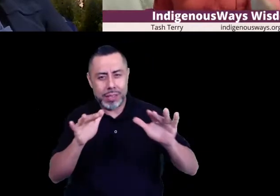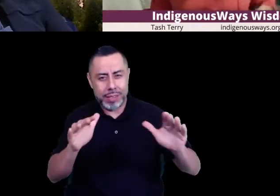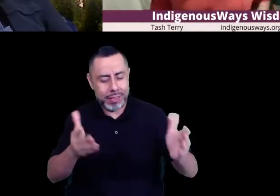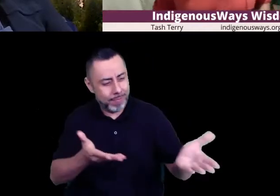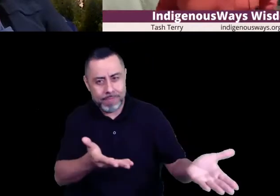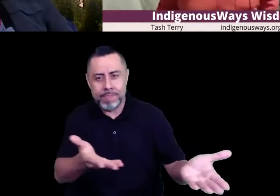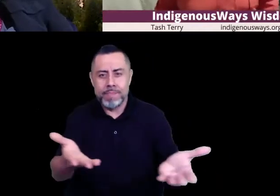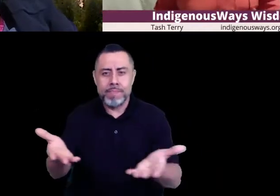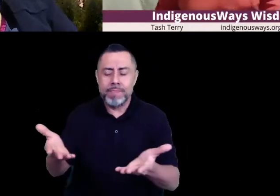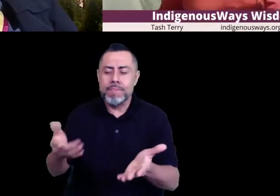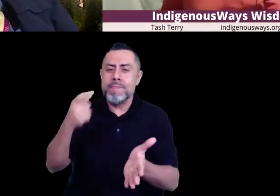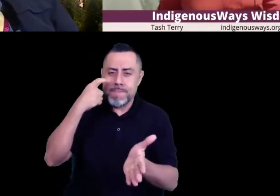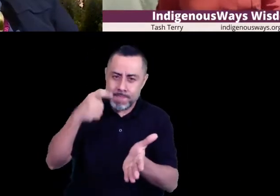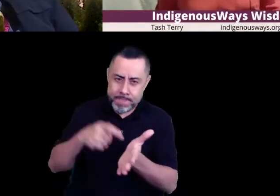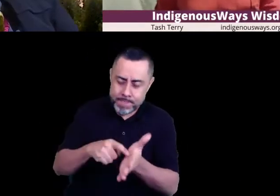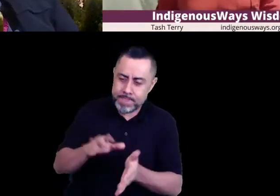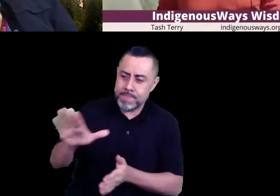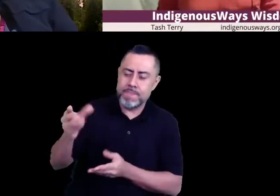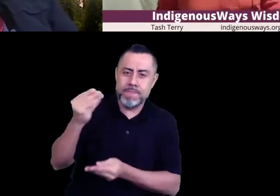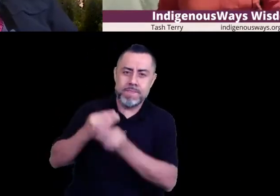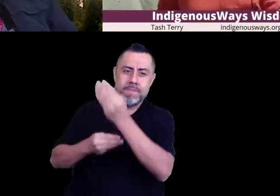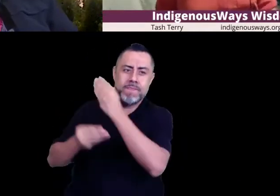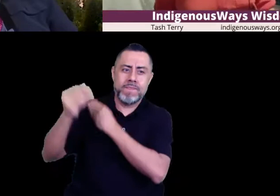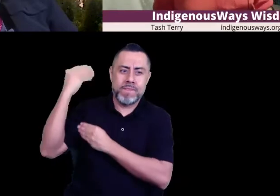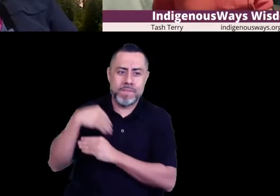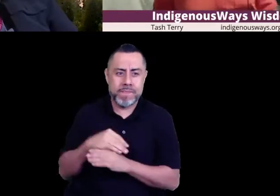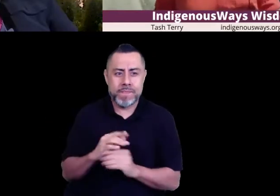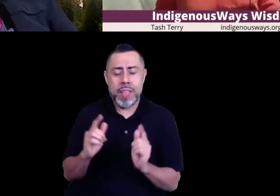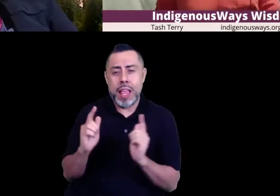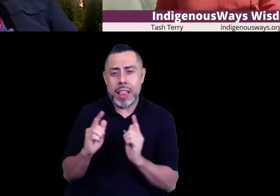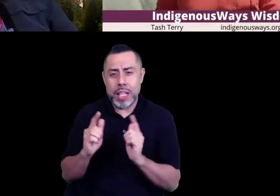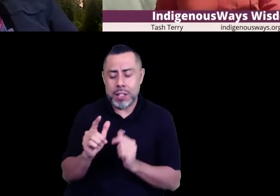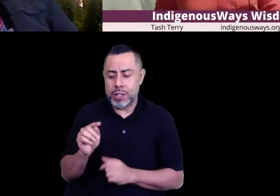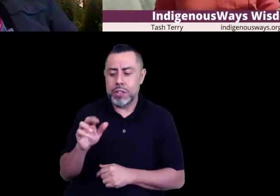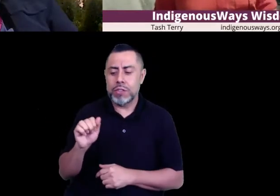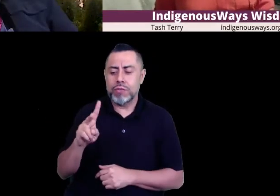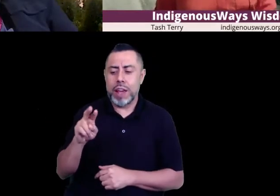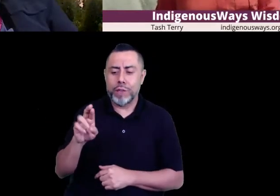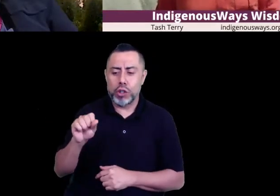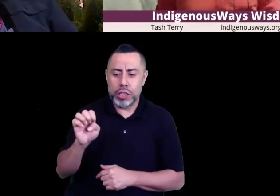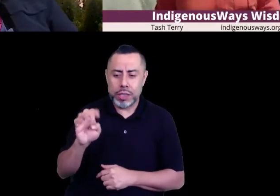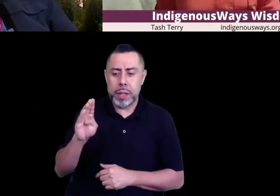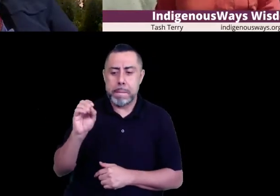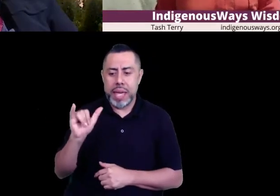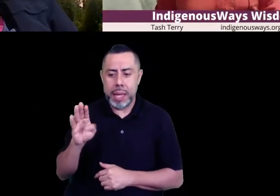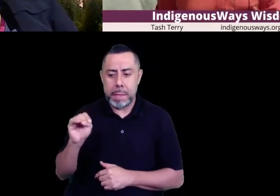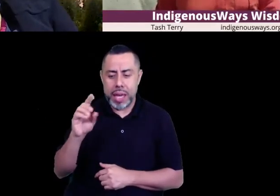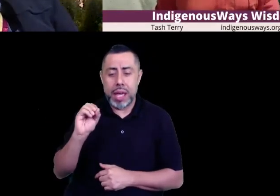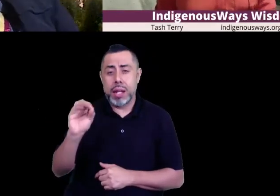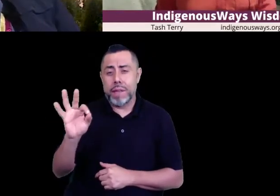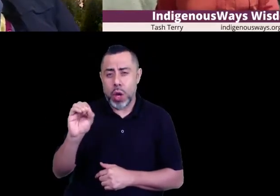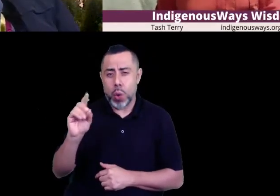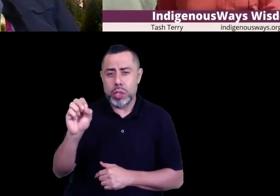acknowledge your ancestors, the Little Traverse Bay Band of the Odawas, a pretty impressive tribe of group of